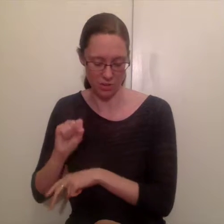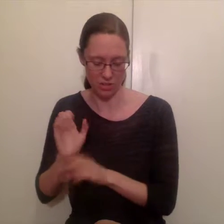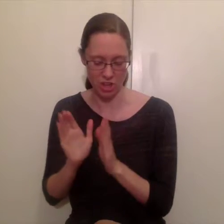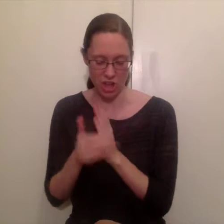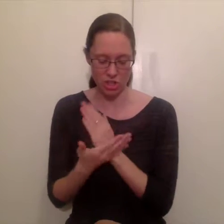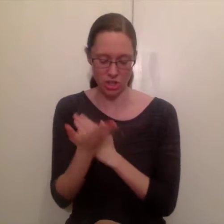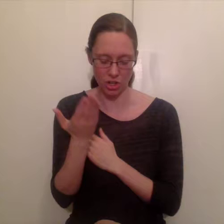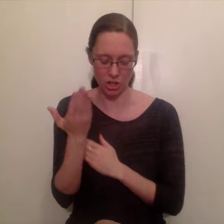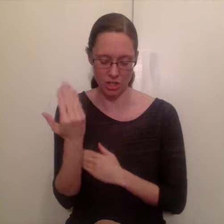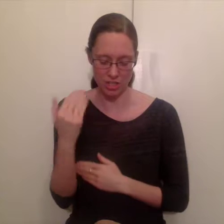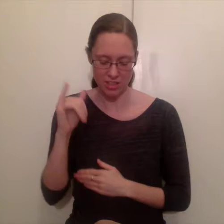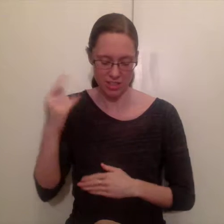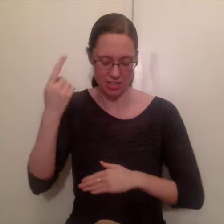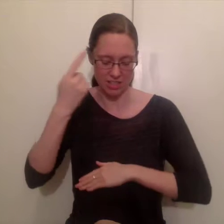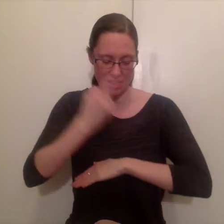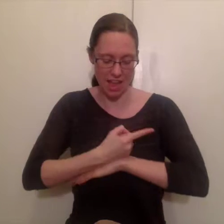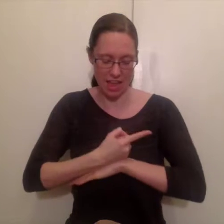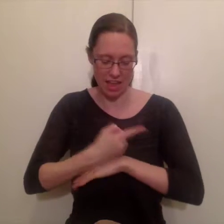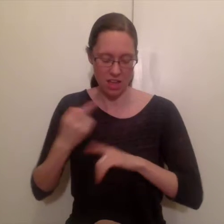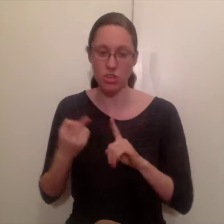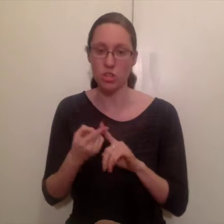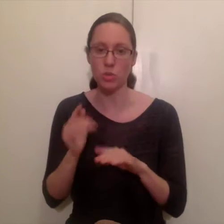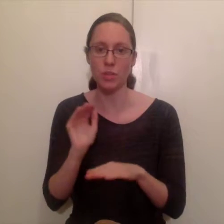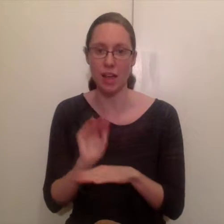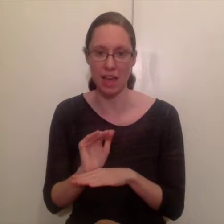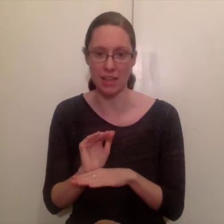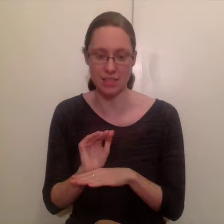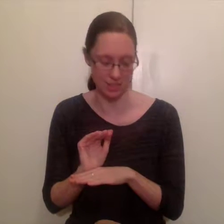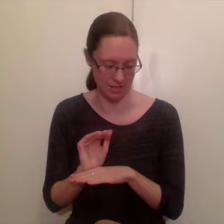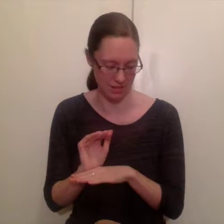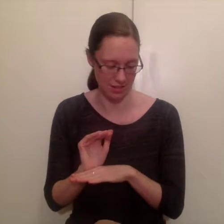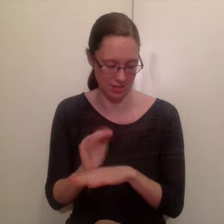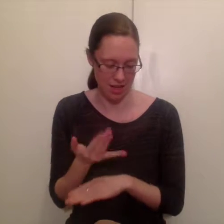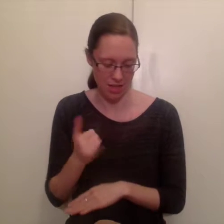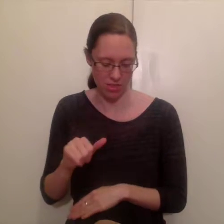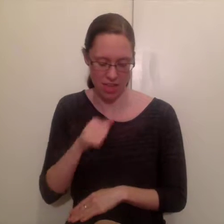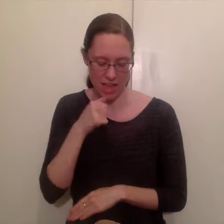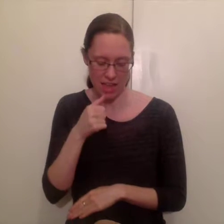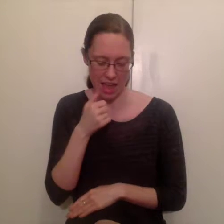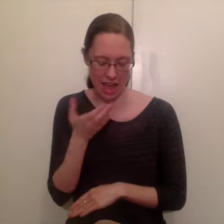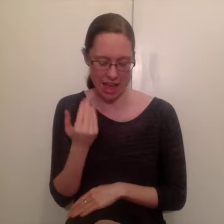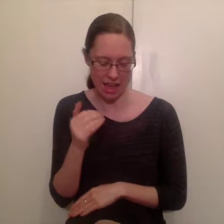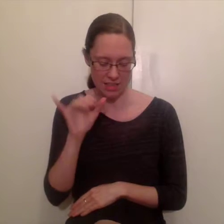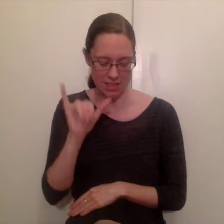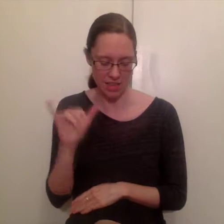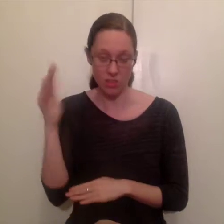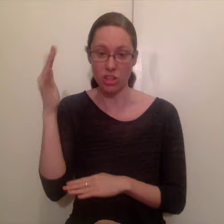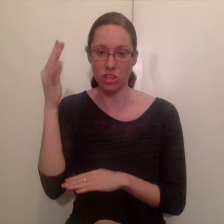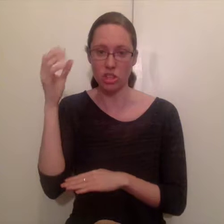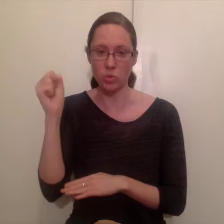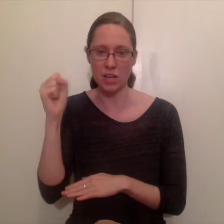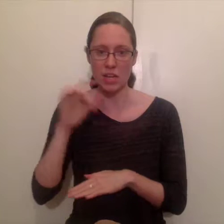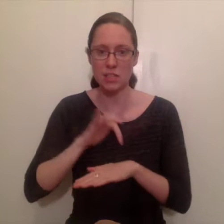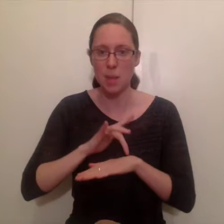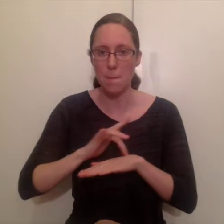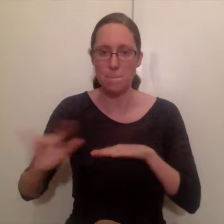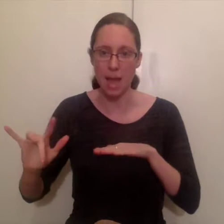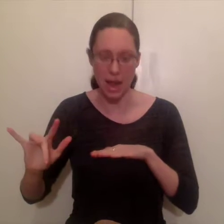grasshoppers turned the day to night. They ate the trees